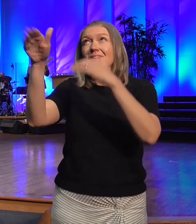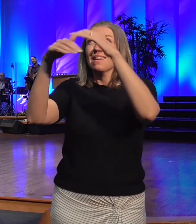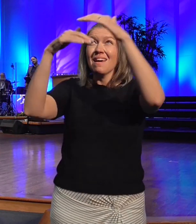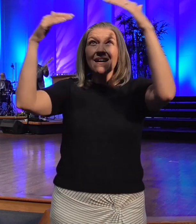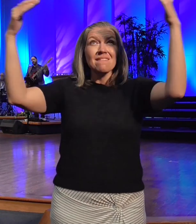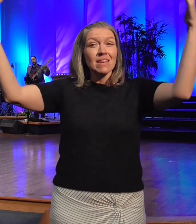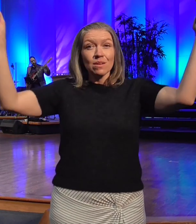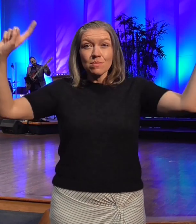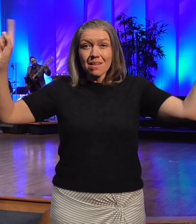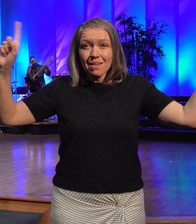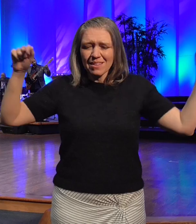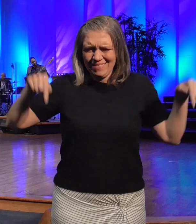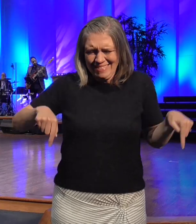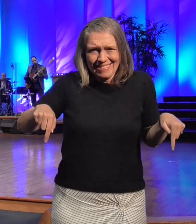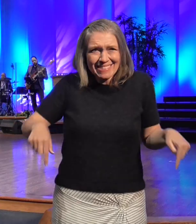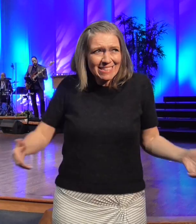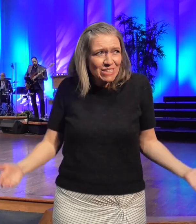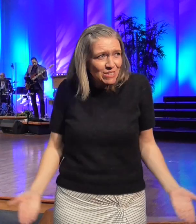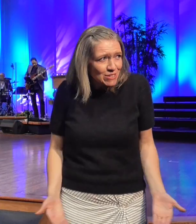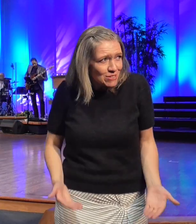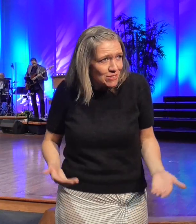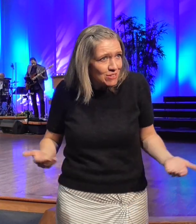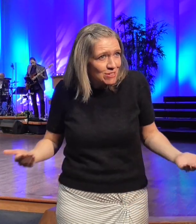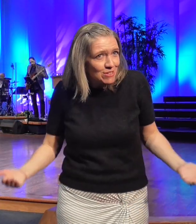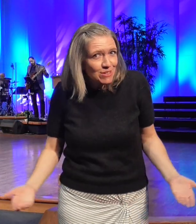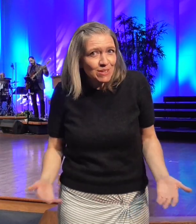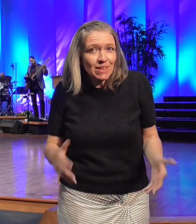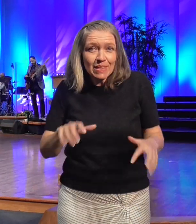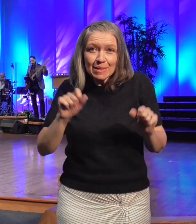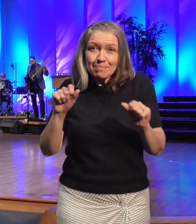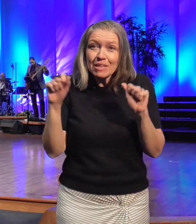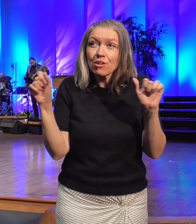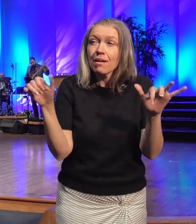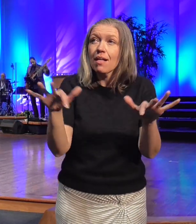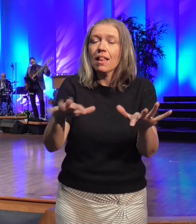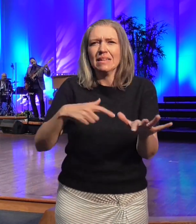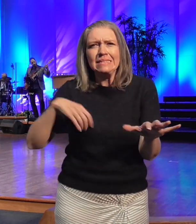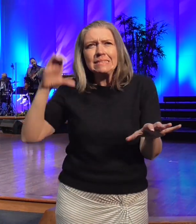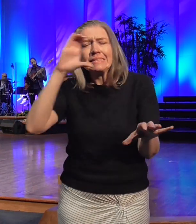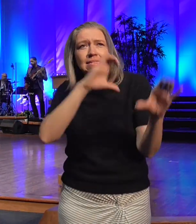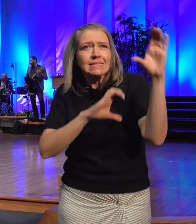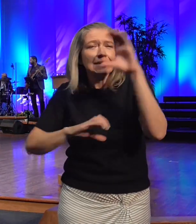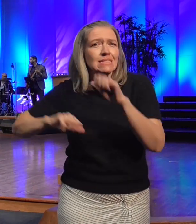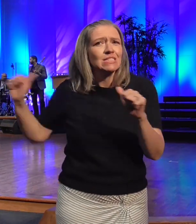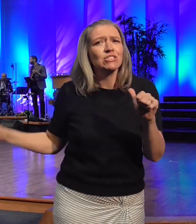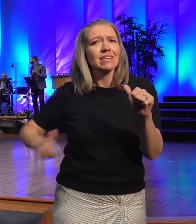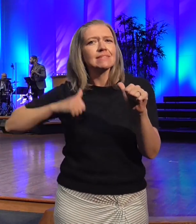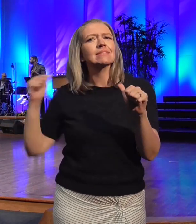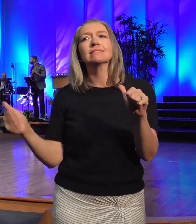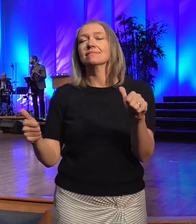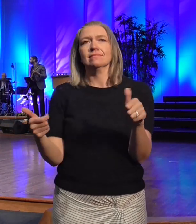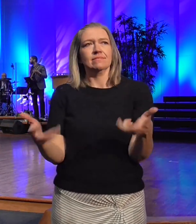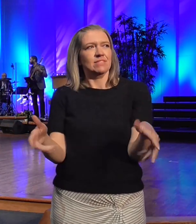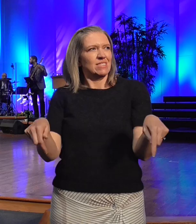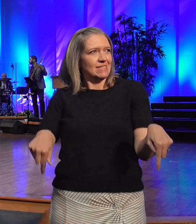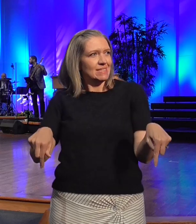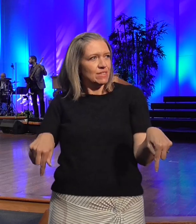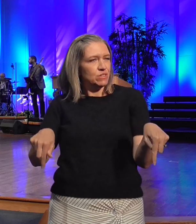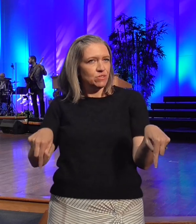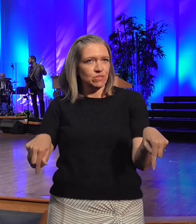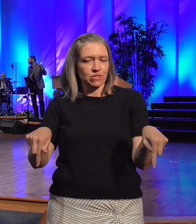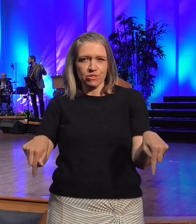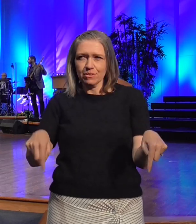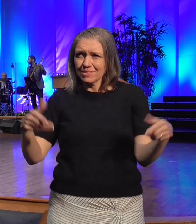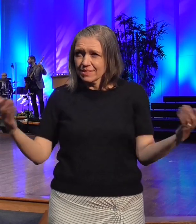is here, and the miracle we've tried to find is here, it's here, it's here. It's